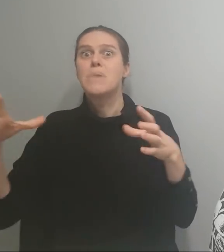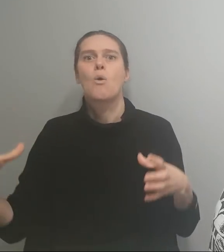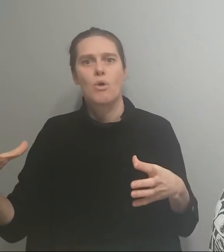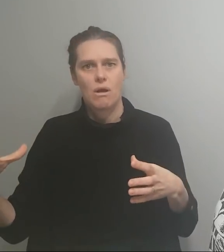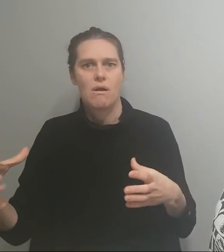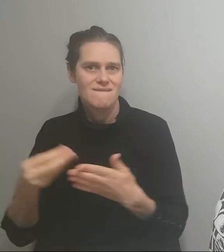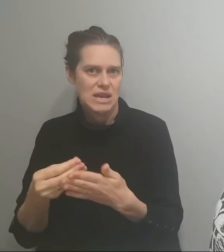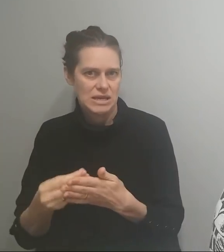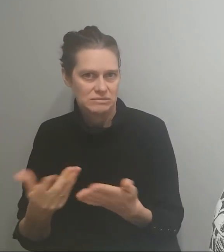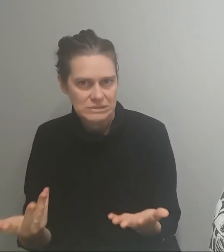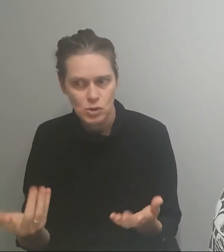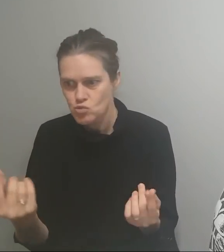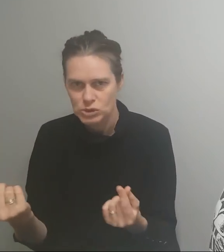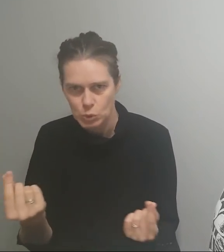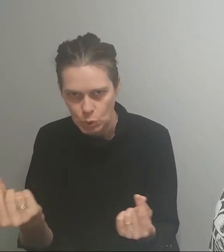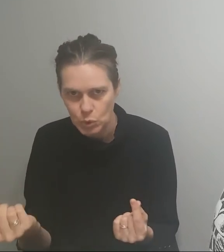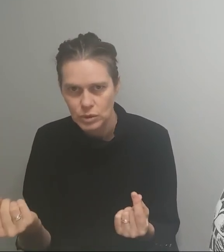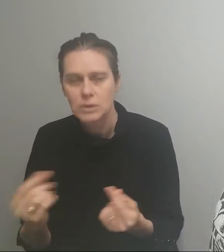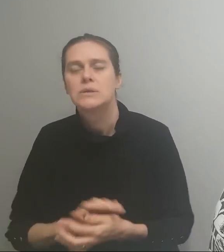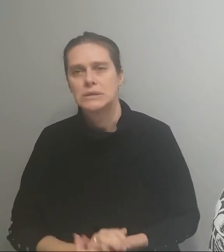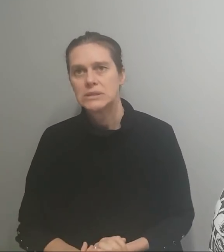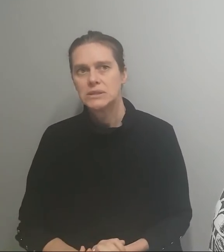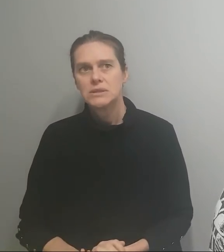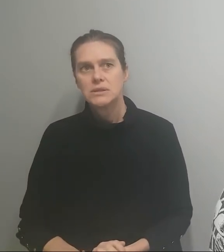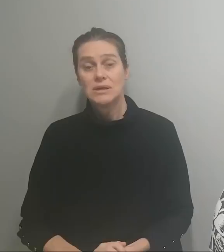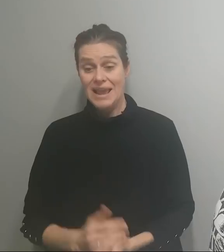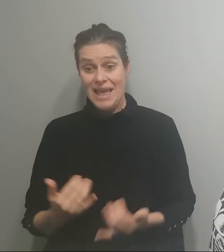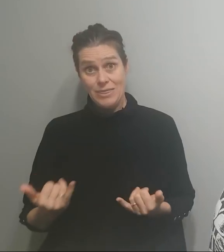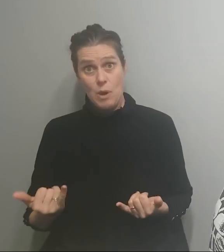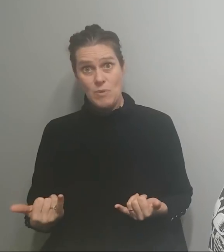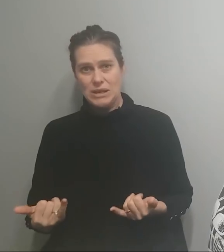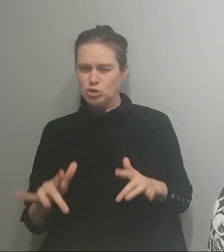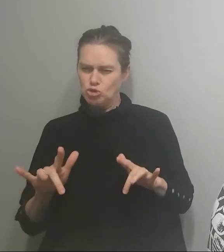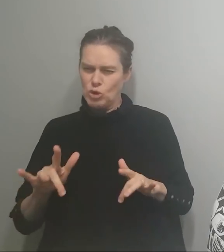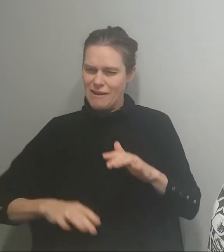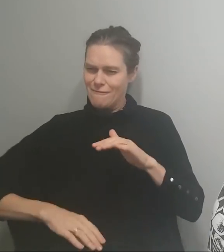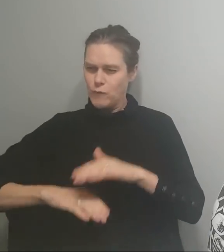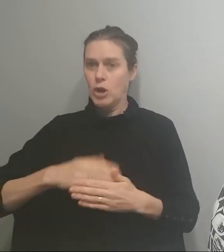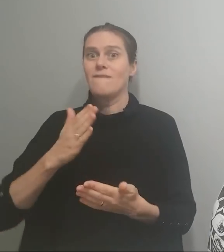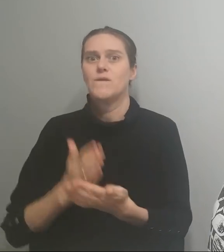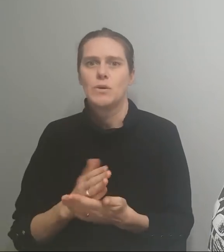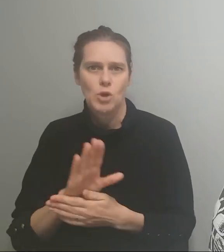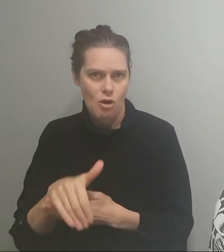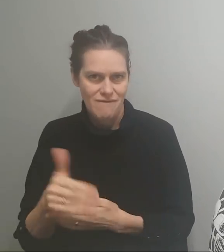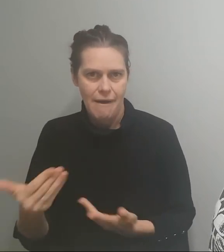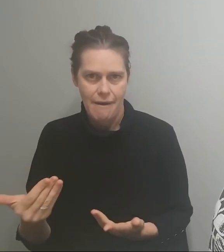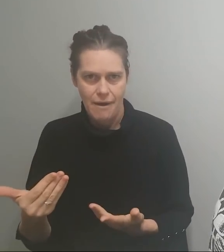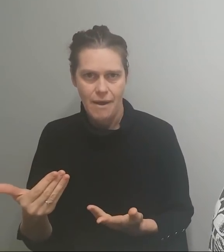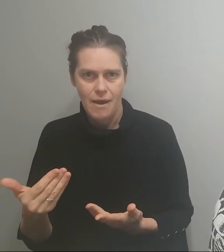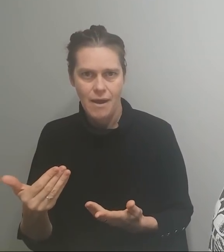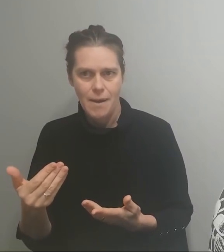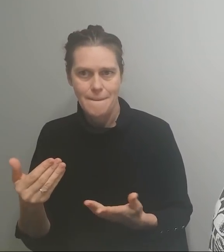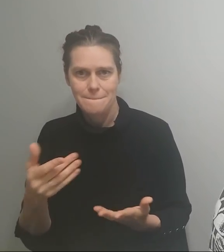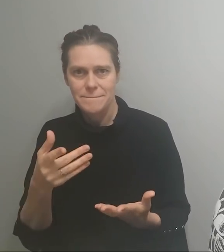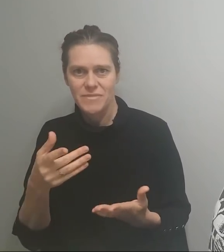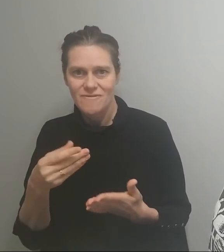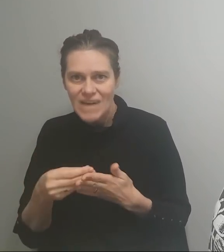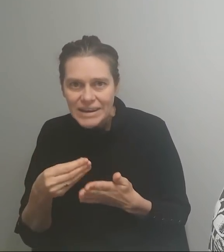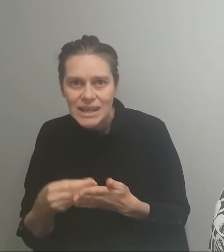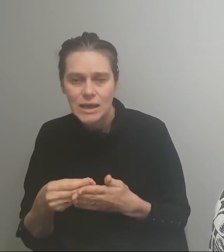working through exactly how the funding allocation process will work, and there is information out for virtual testing on that at